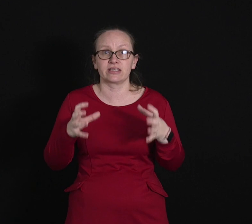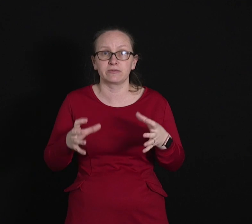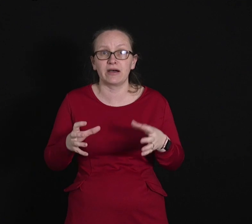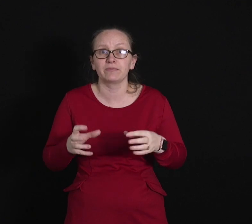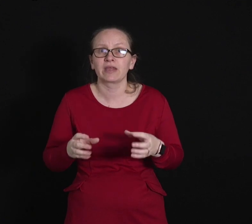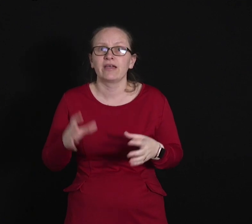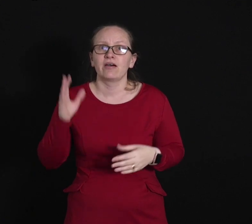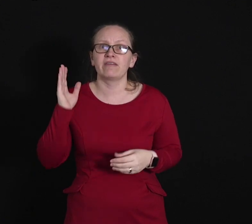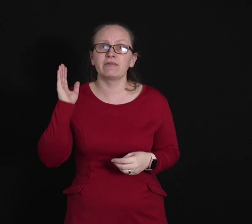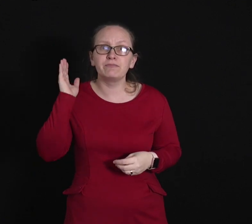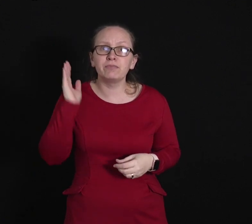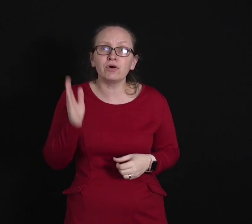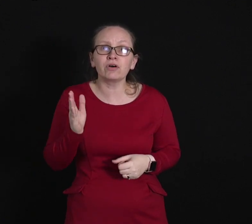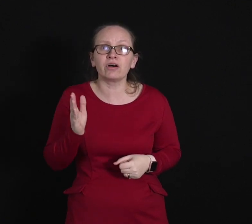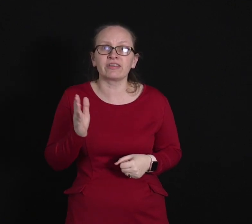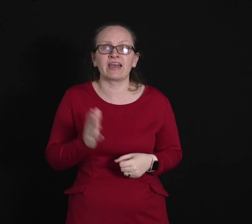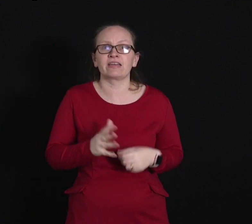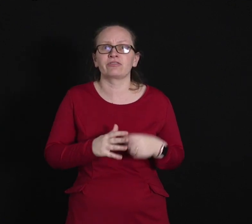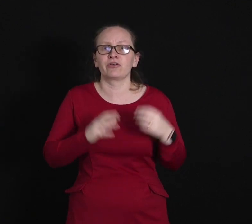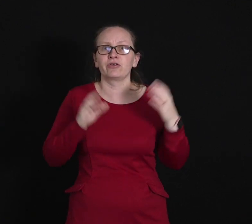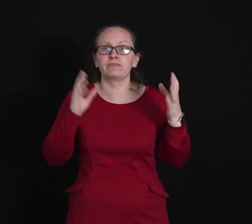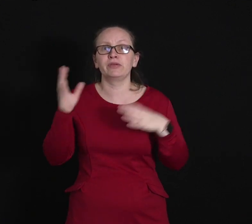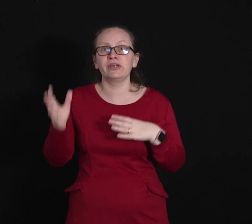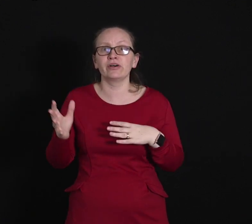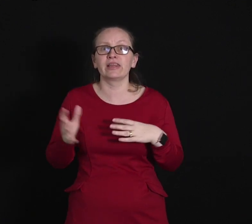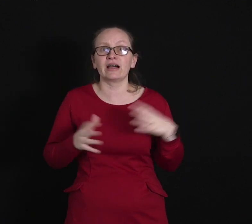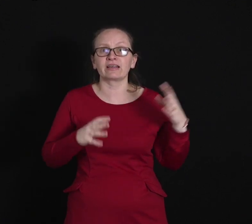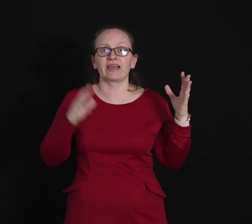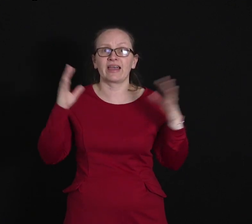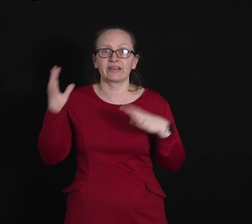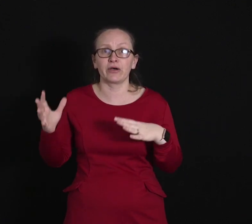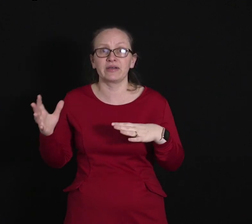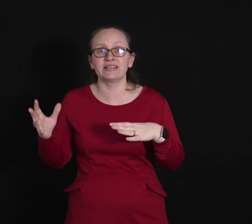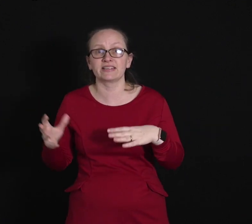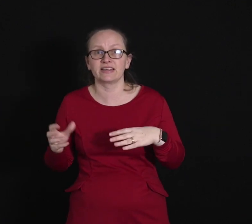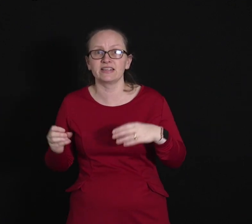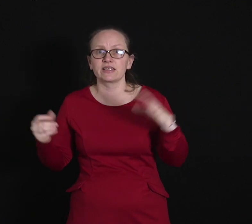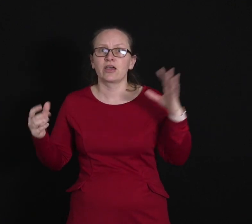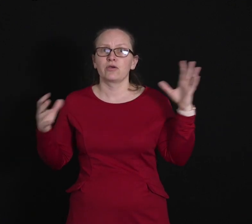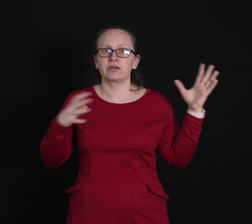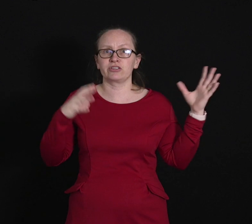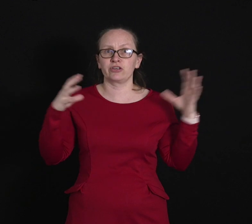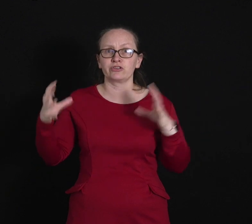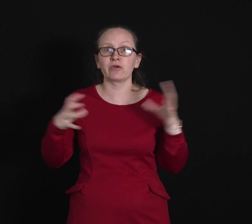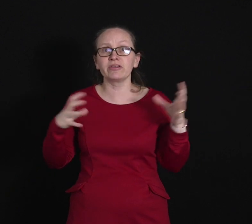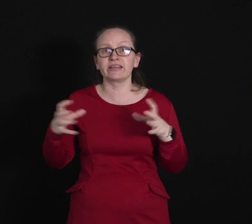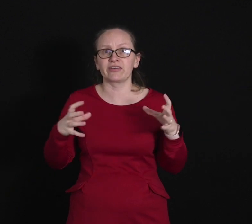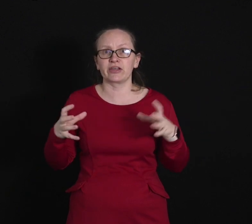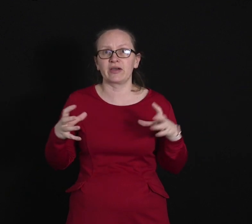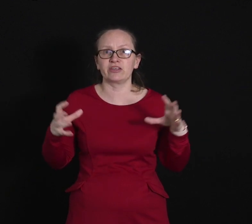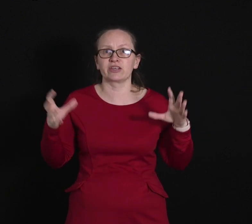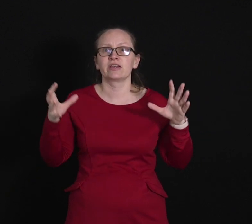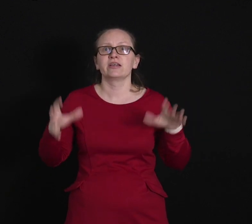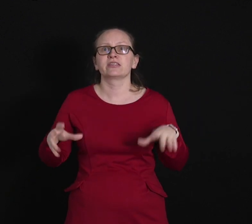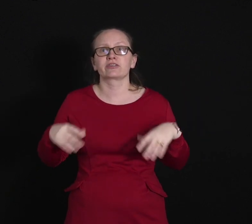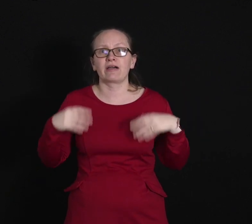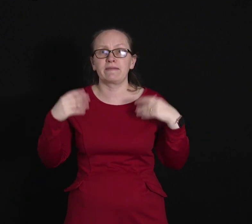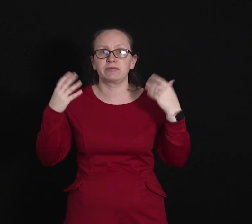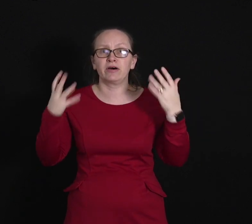as well. However Bohr got there through pure luck and coincidence whereas the Schrodinger equation describes what